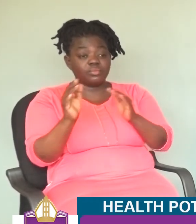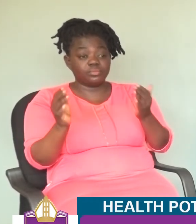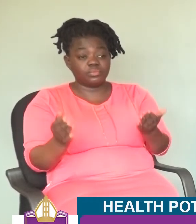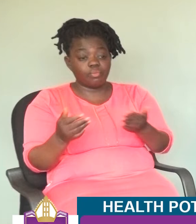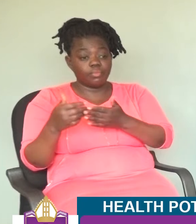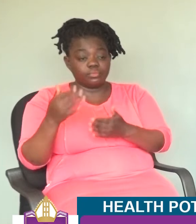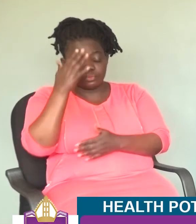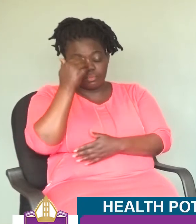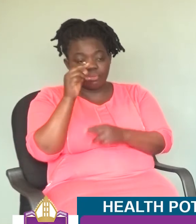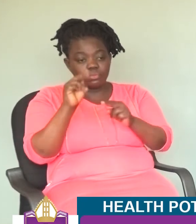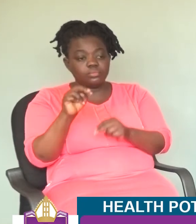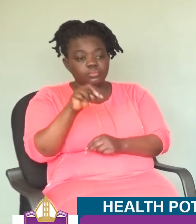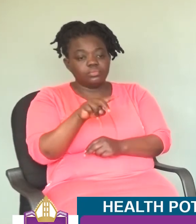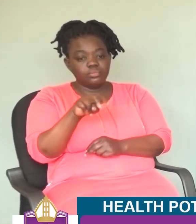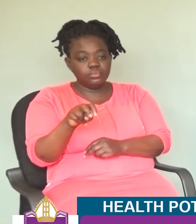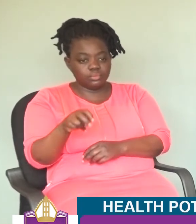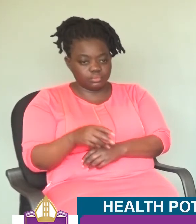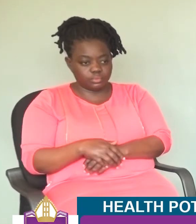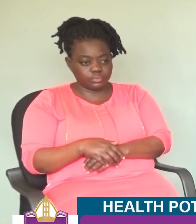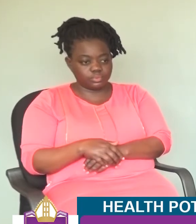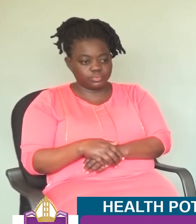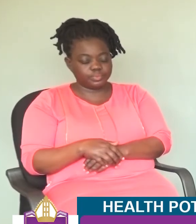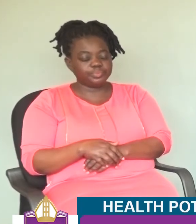the child is not walking when they are born.